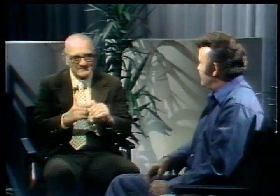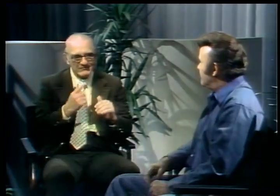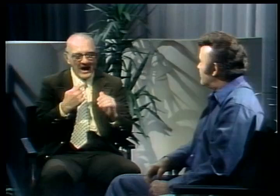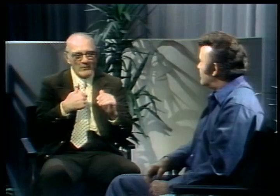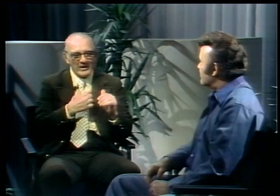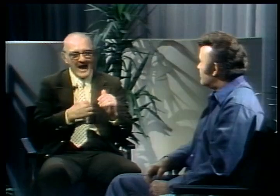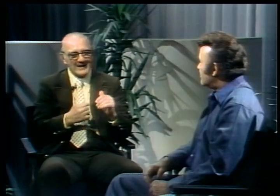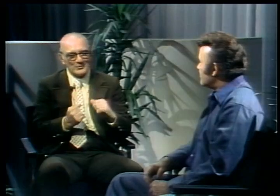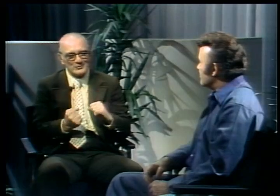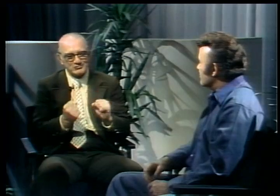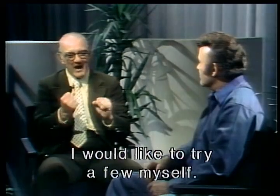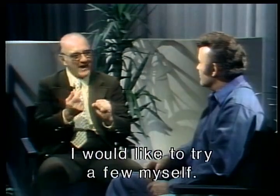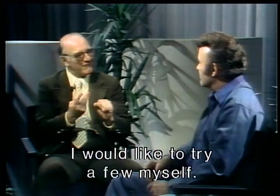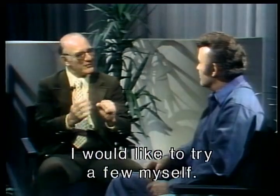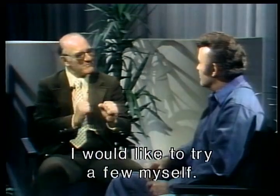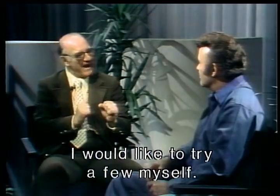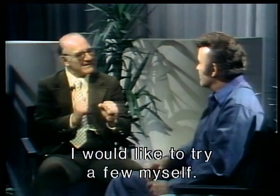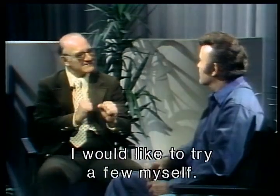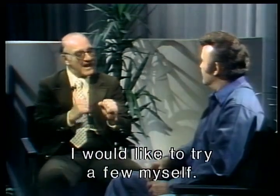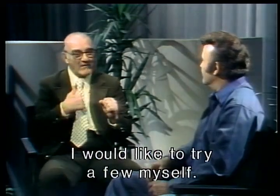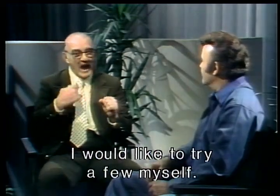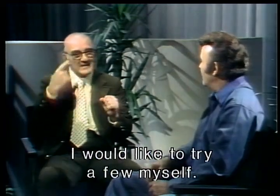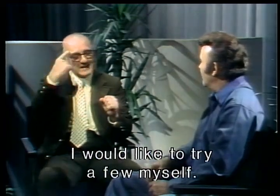I would like to try a few myself. Think